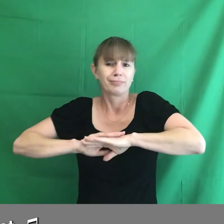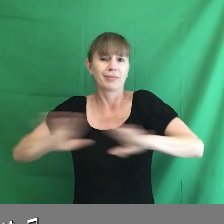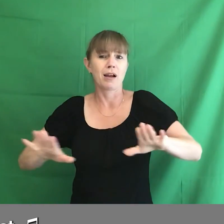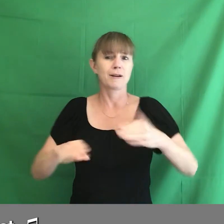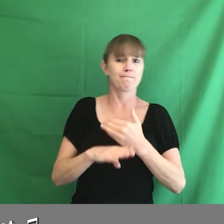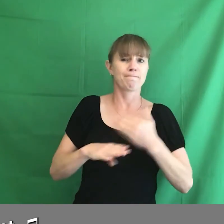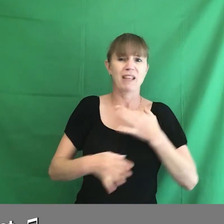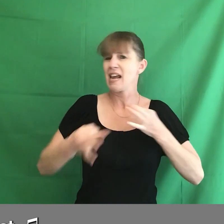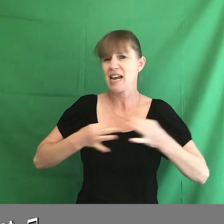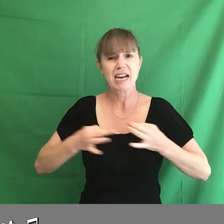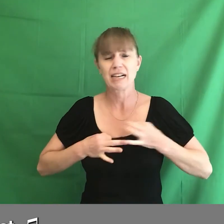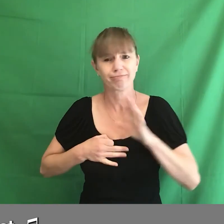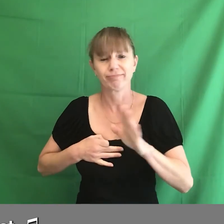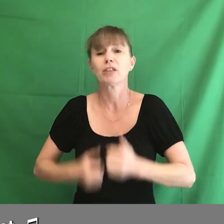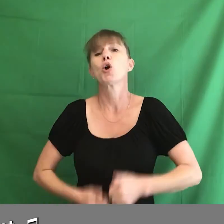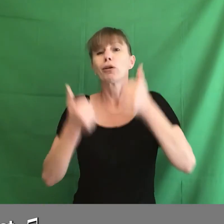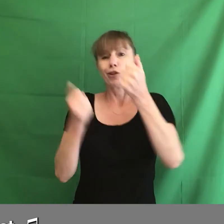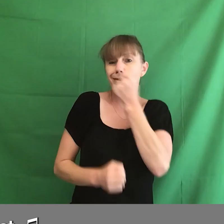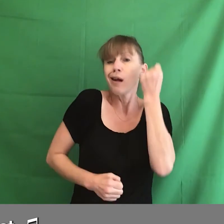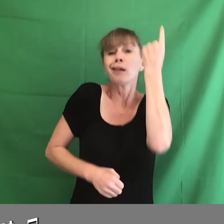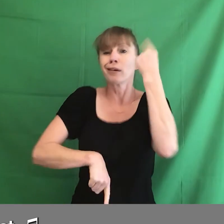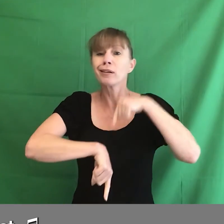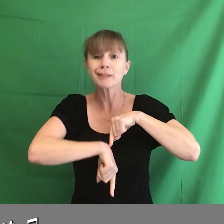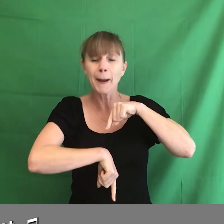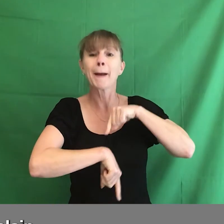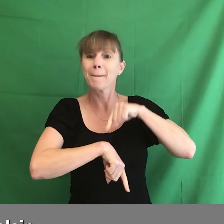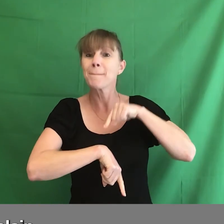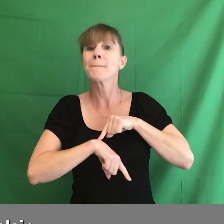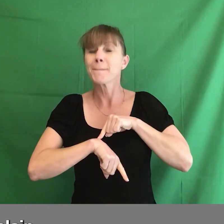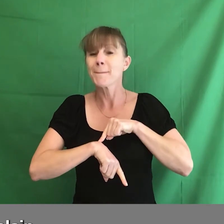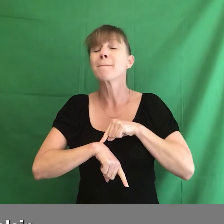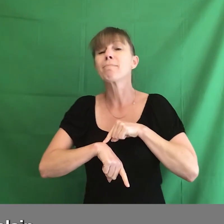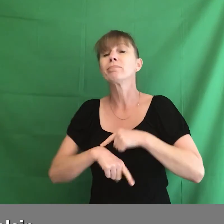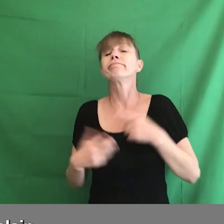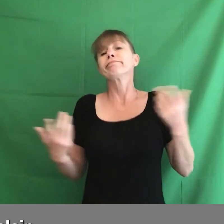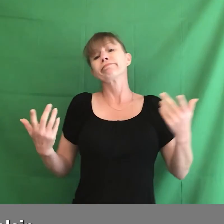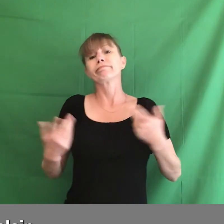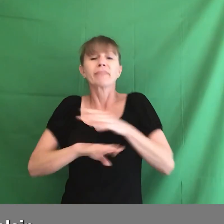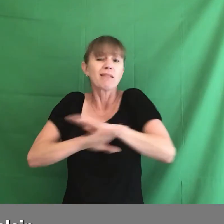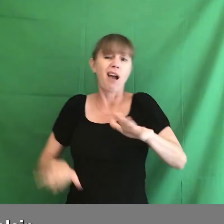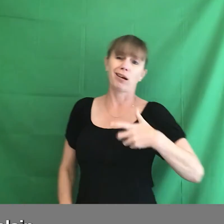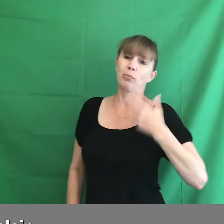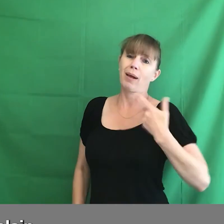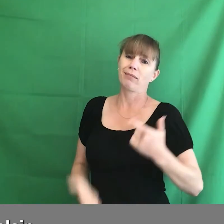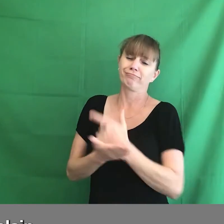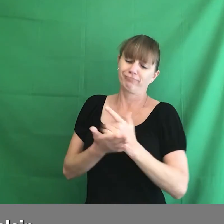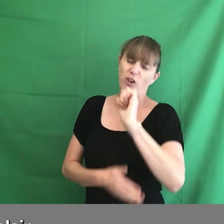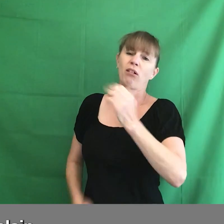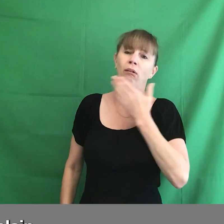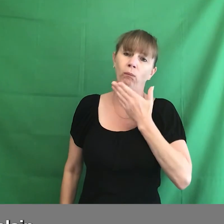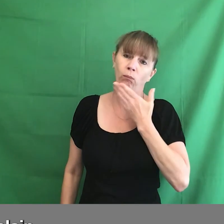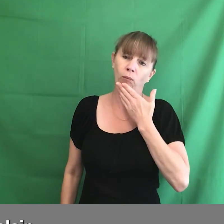a weird act, just a good idea at the time. We'll not complain about